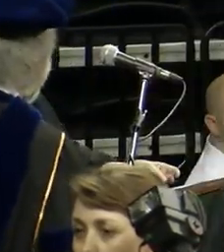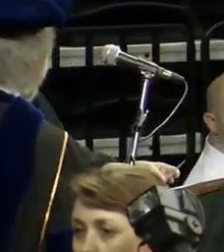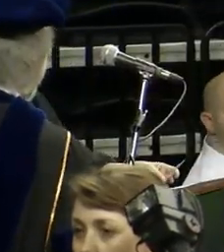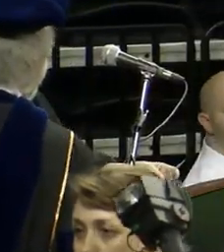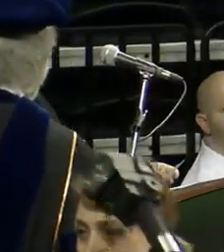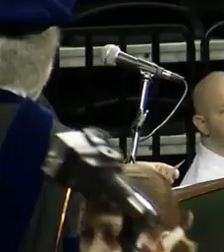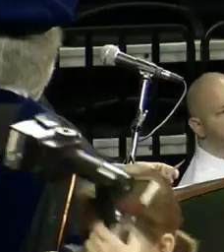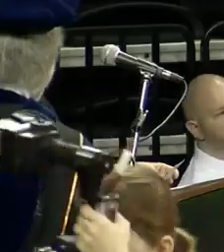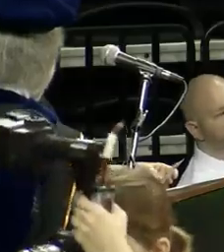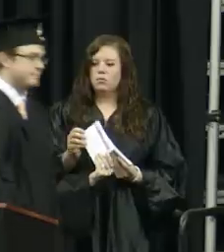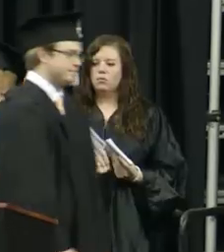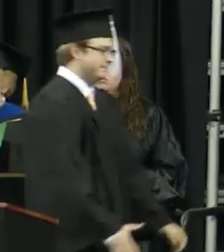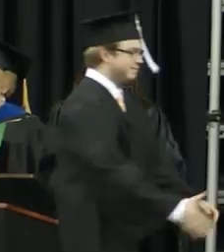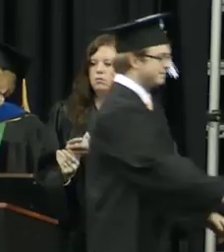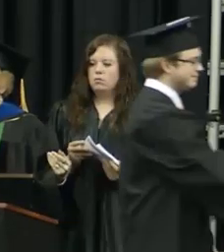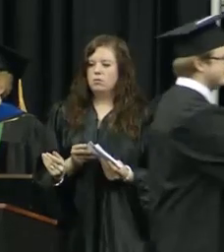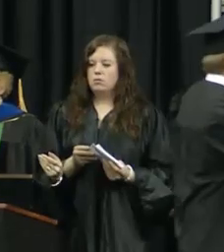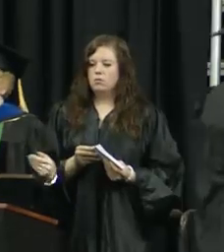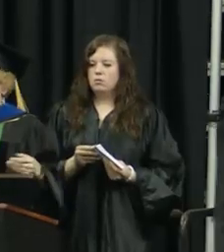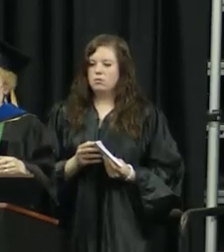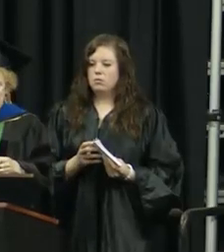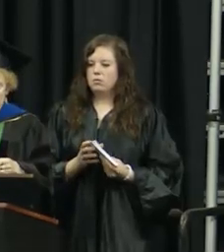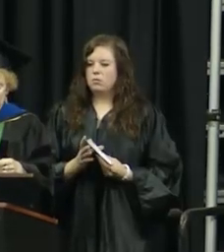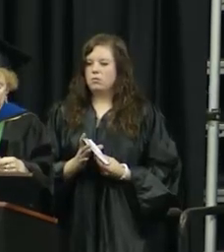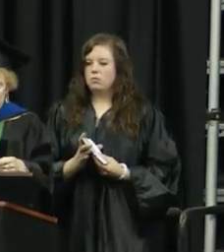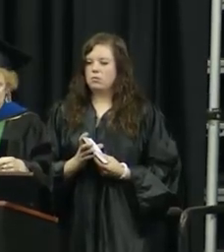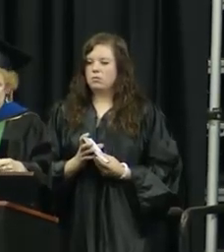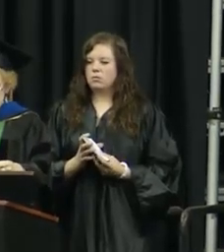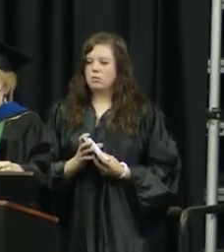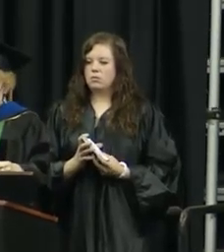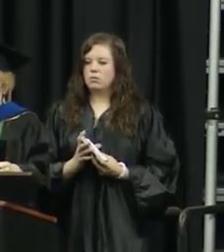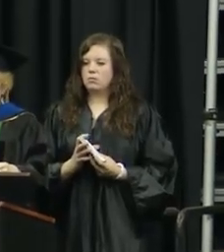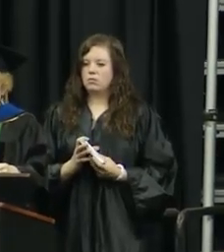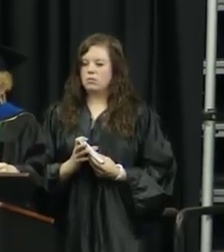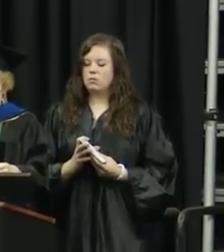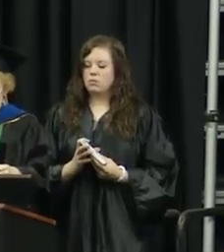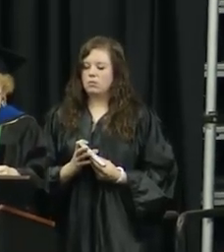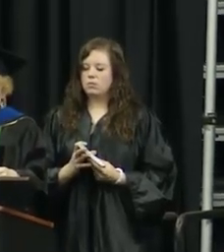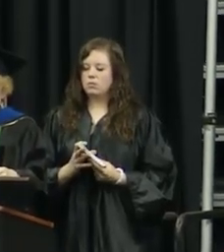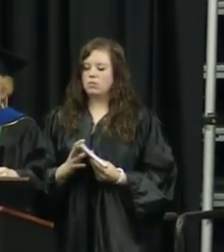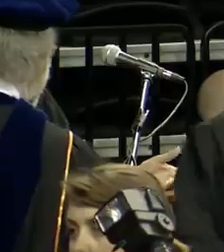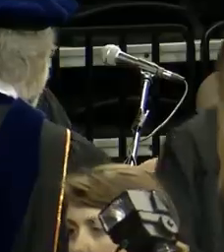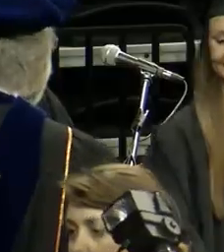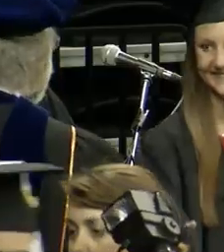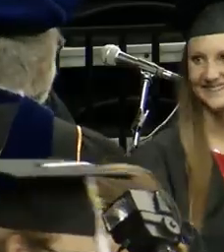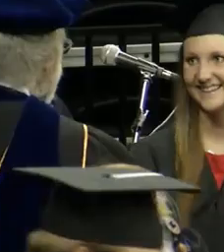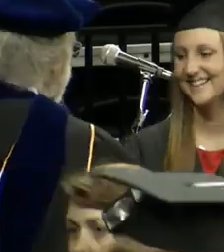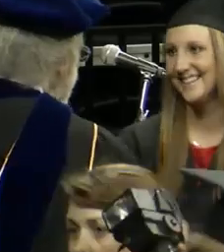Jacob Campbell. Tebby? Kali Tebby.